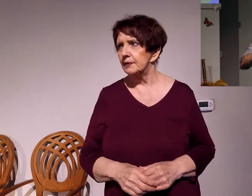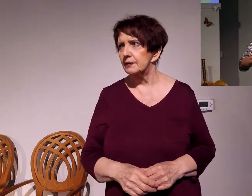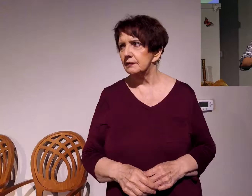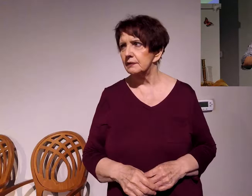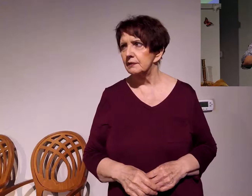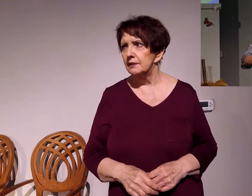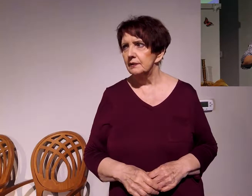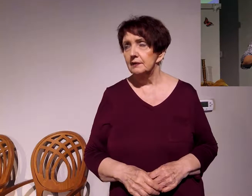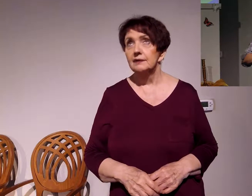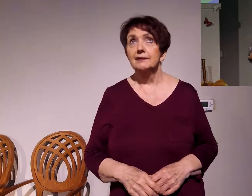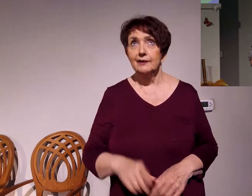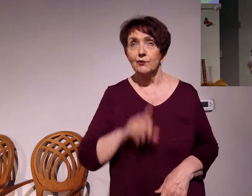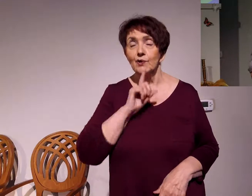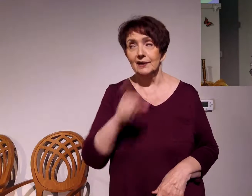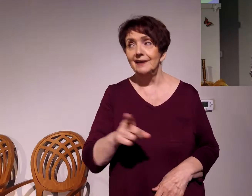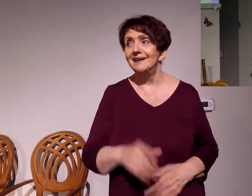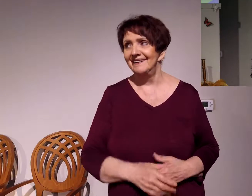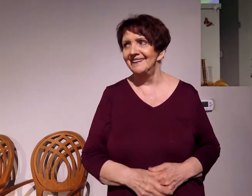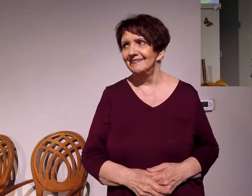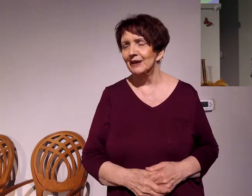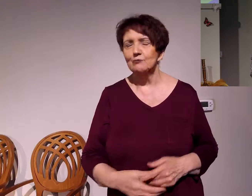Anyway, I digress.